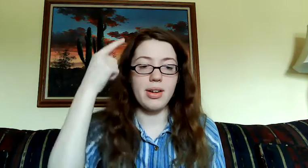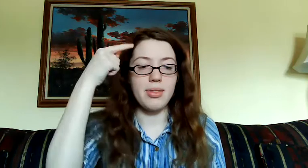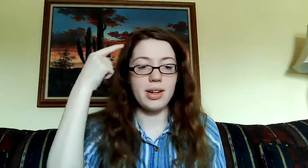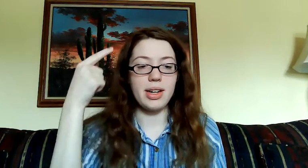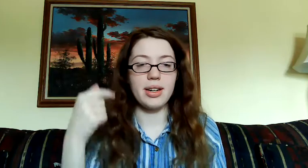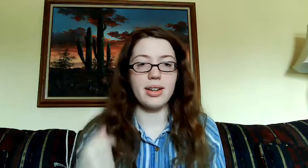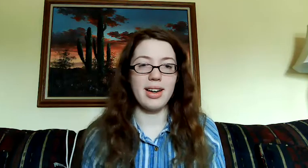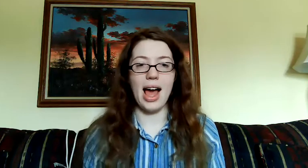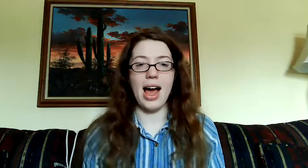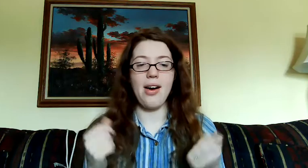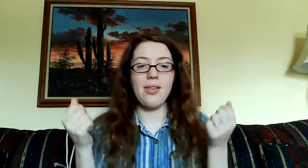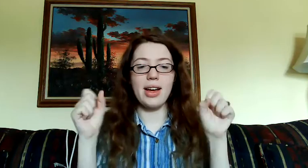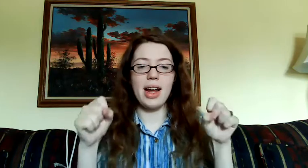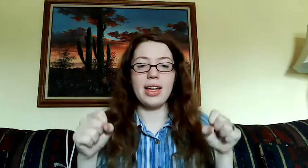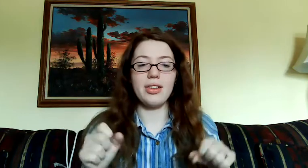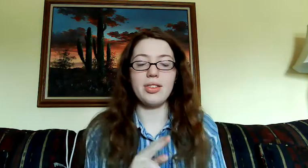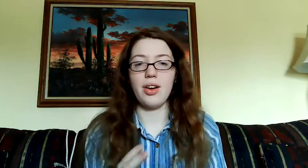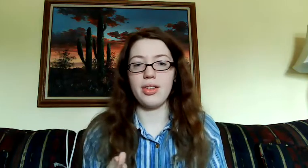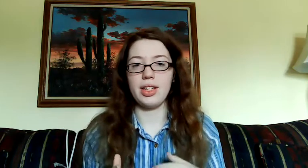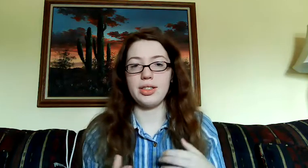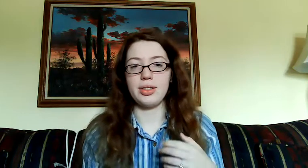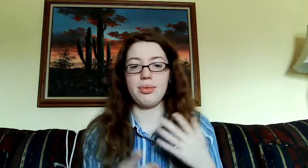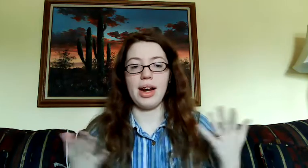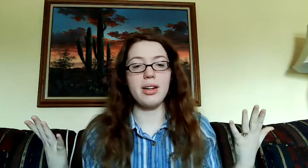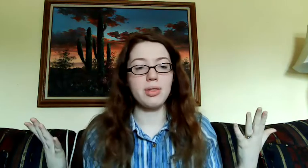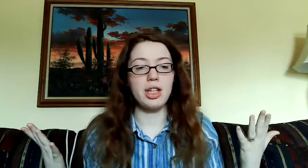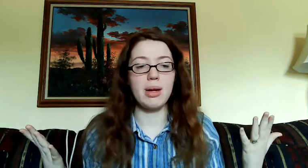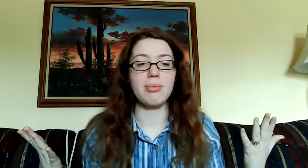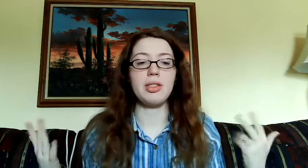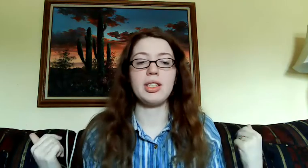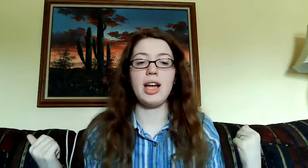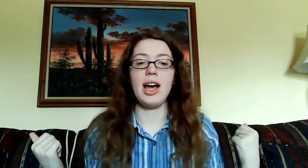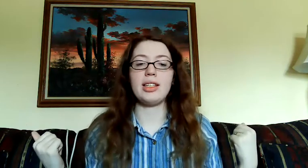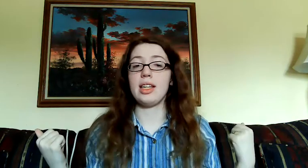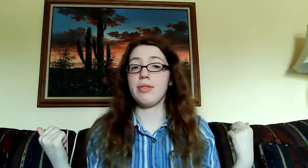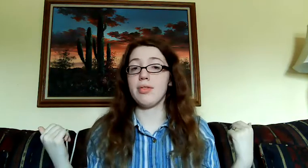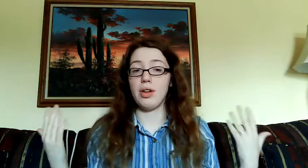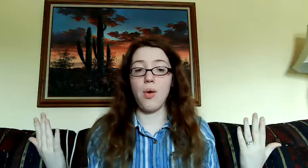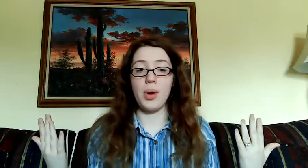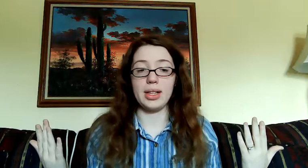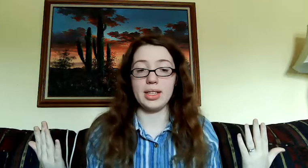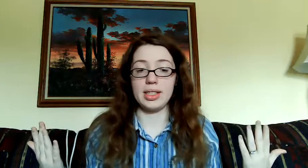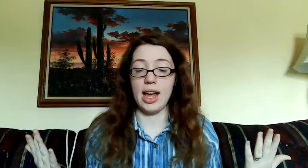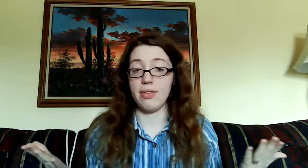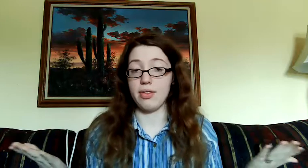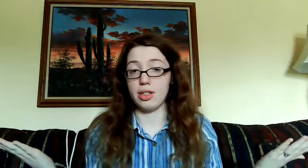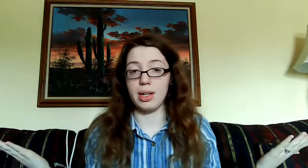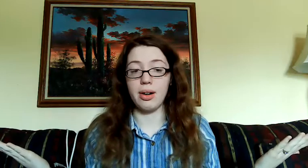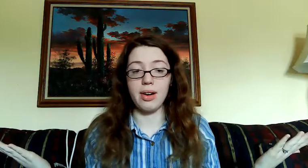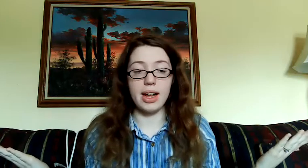wondering, how can I use all these random shapes to sign instead of knowing the sign for something already?